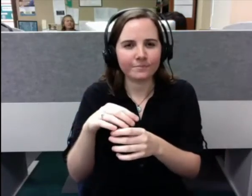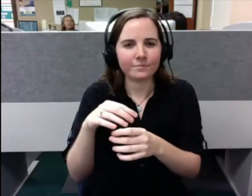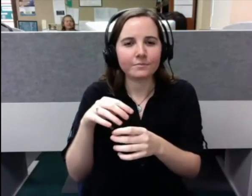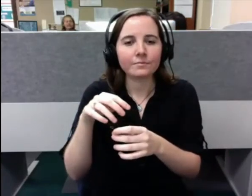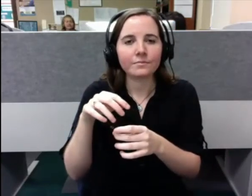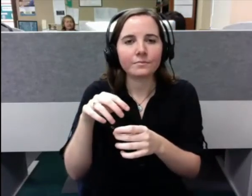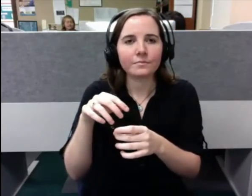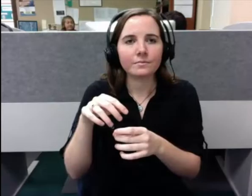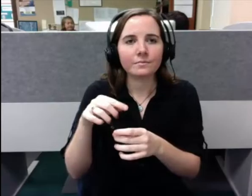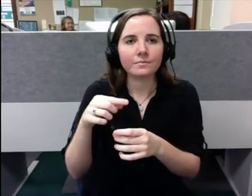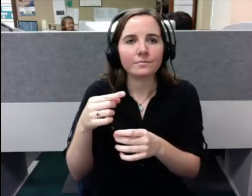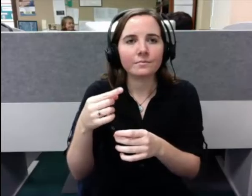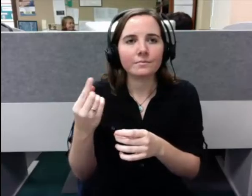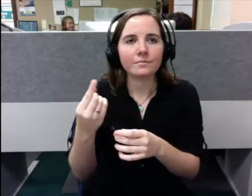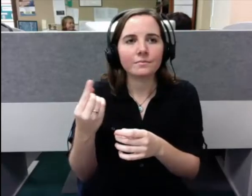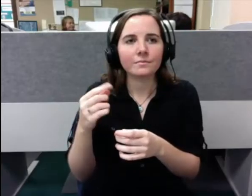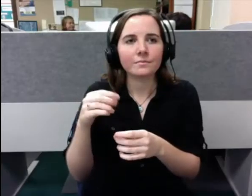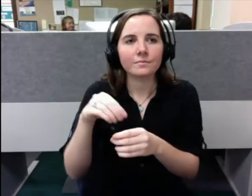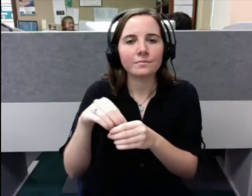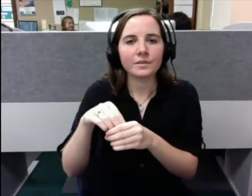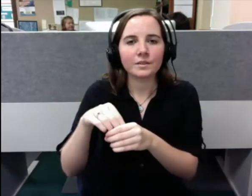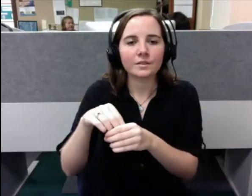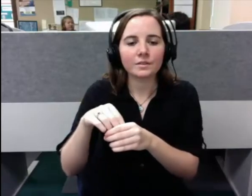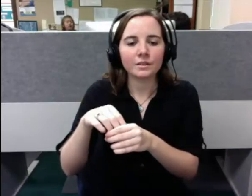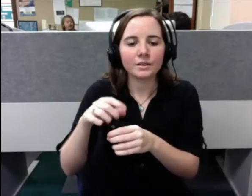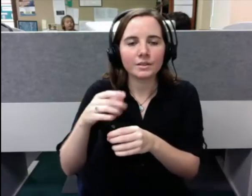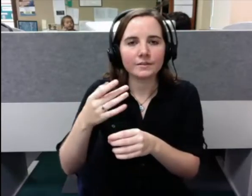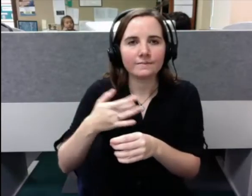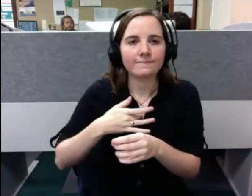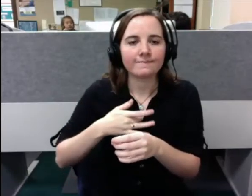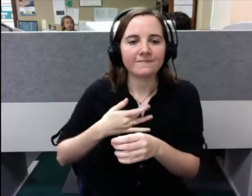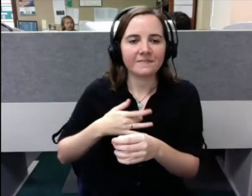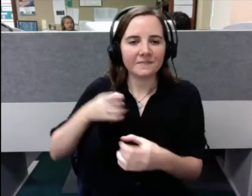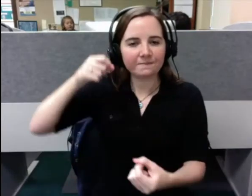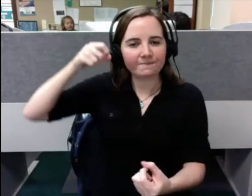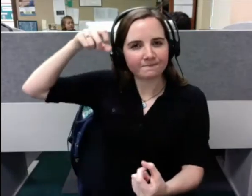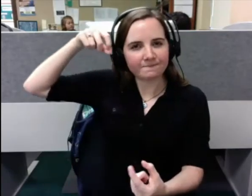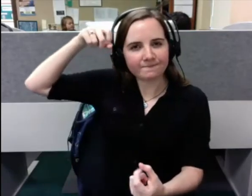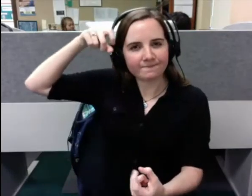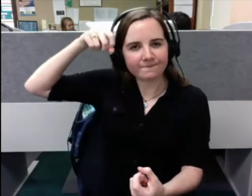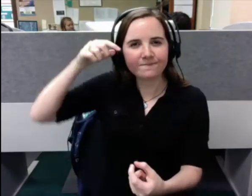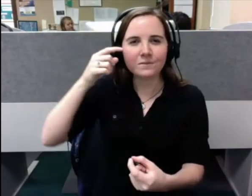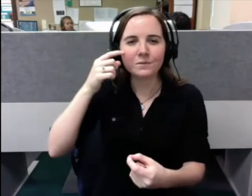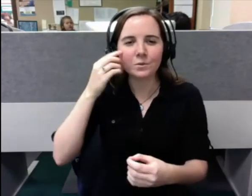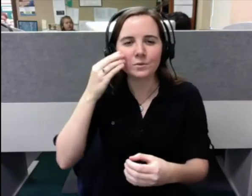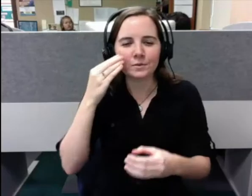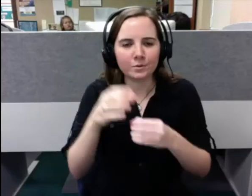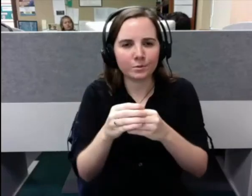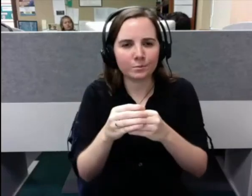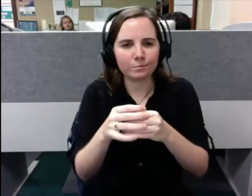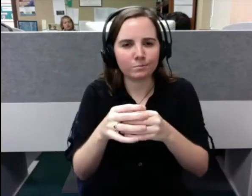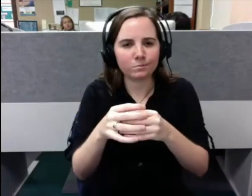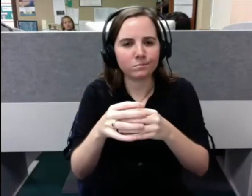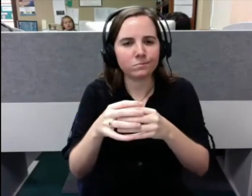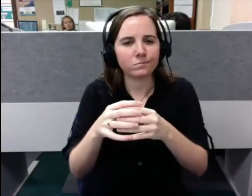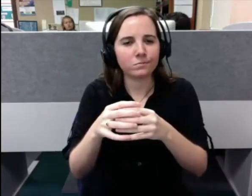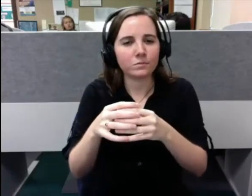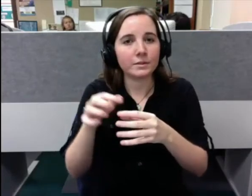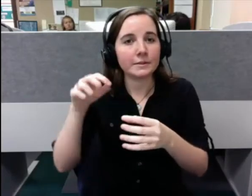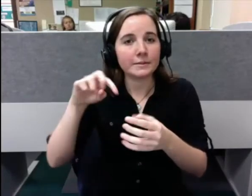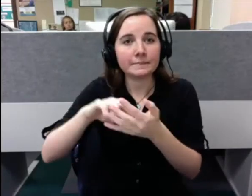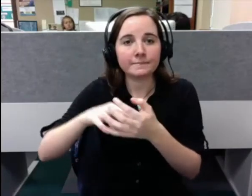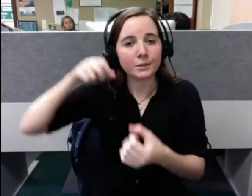rectum can detect increased presence of feces or increased stretch in the walls. Information will be sent to your brain, and you will